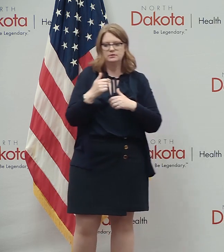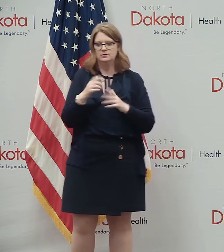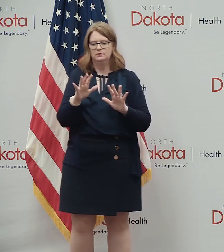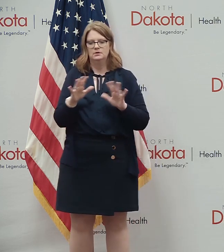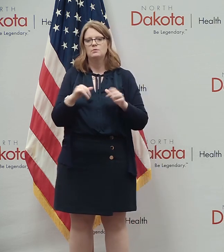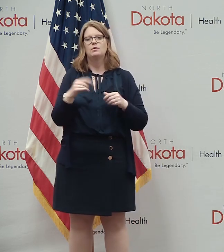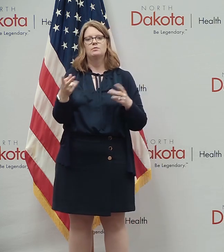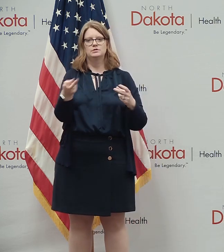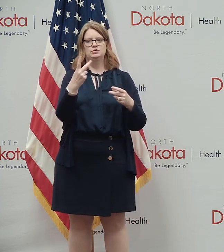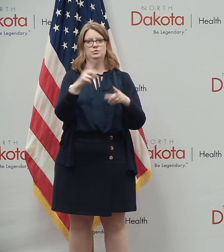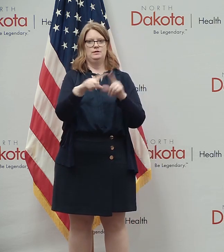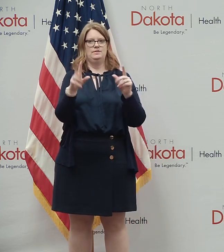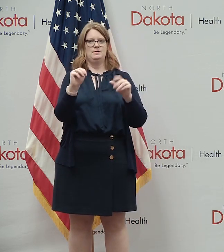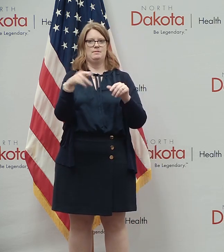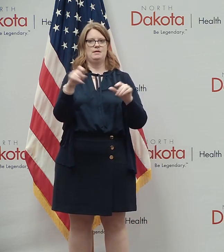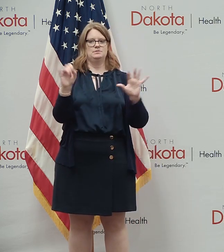But